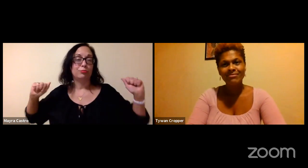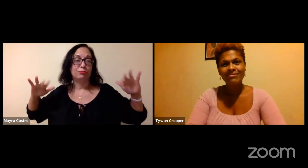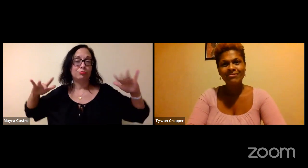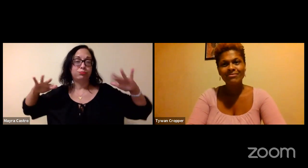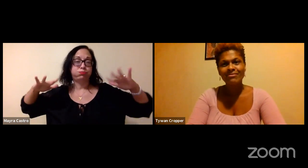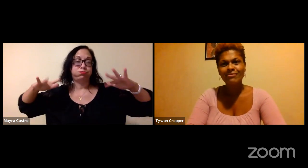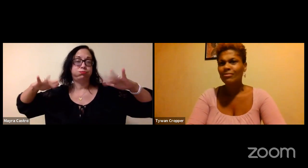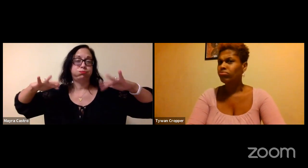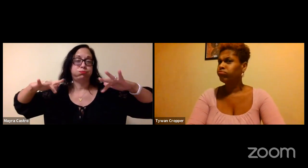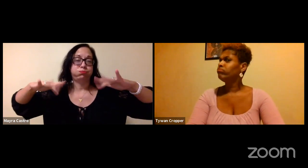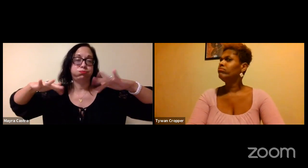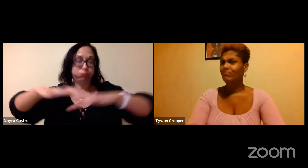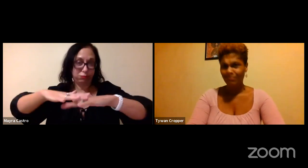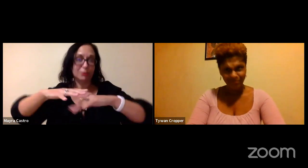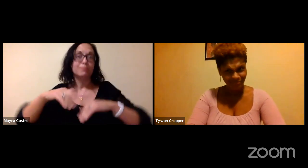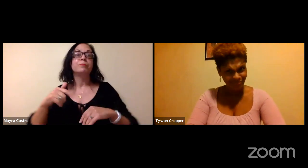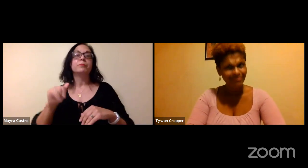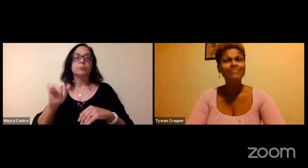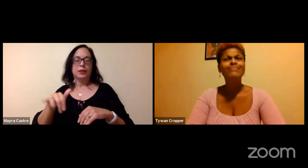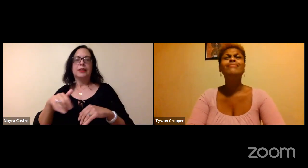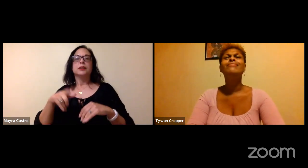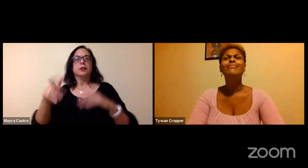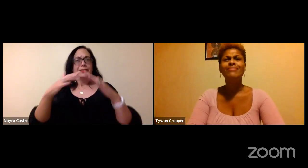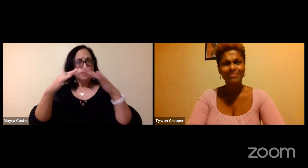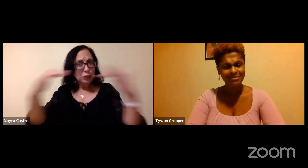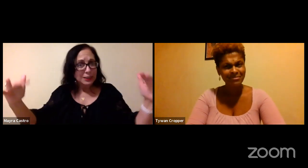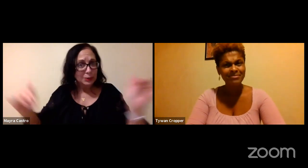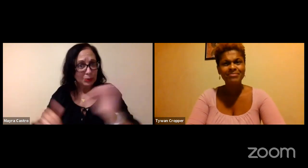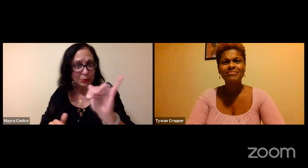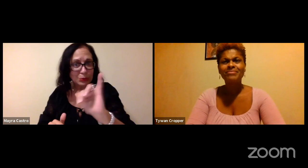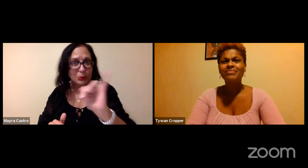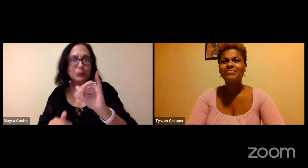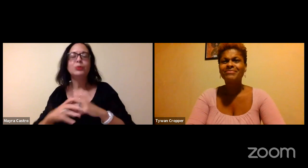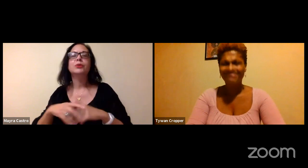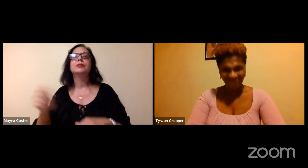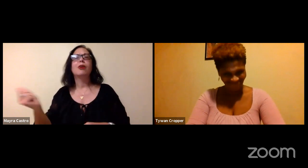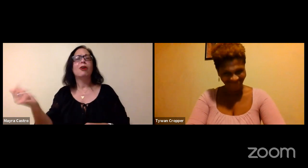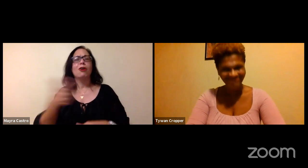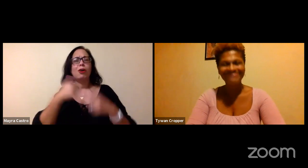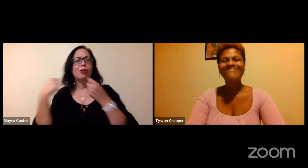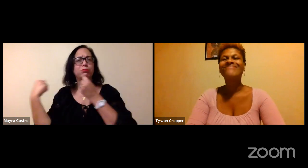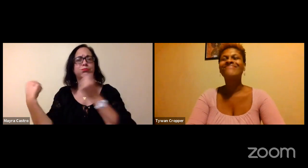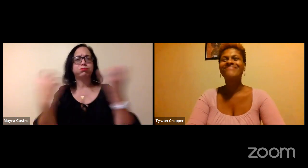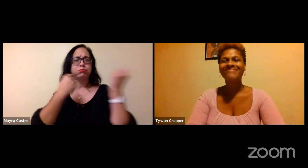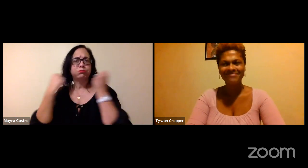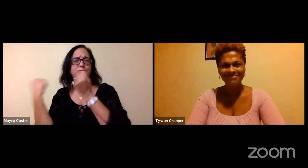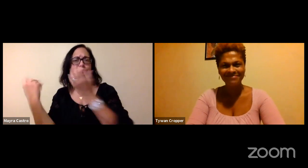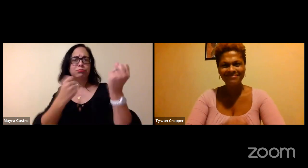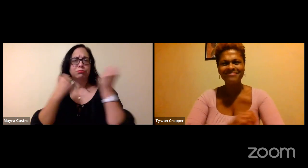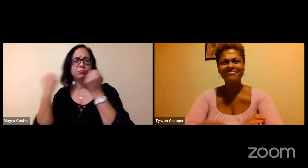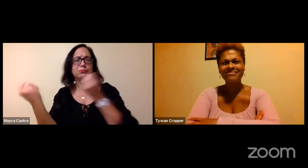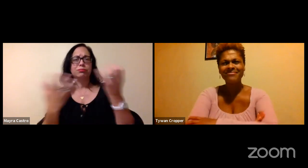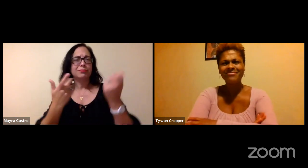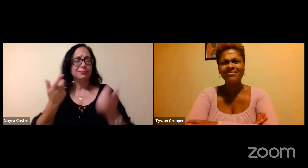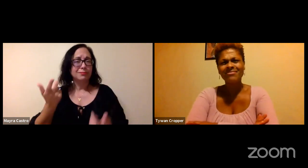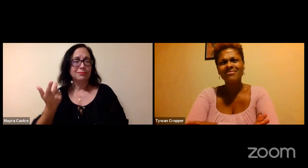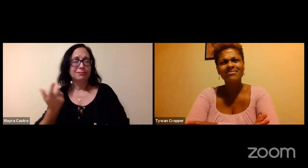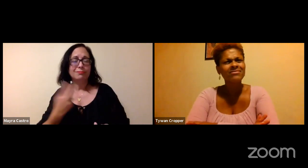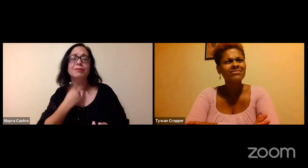liberal arts college for the deaf in this country. And deaf people come from all over to be